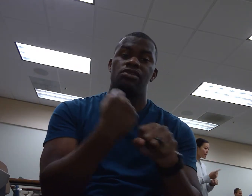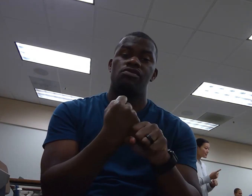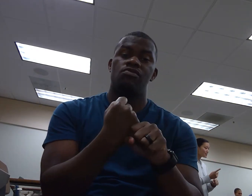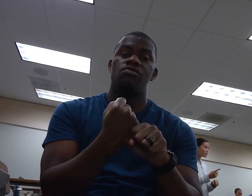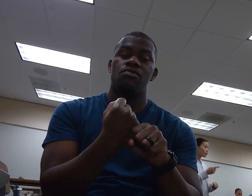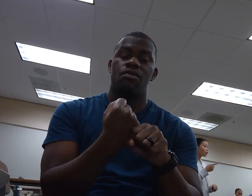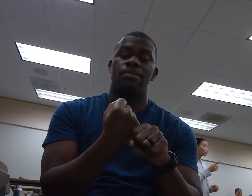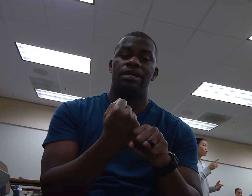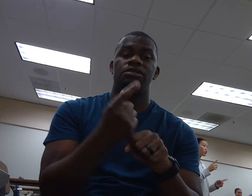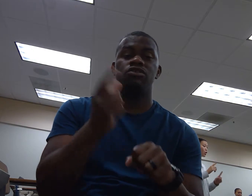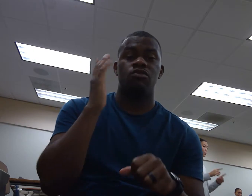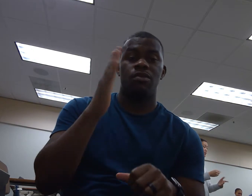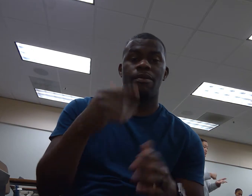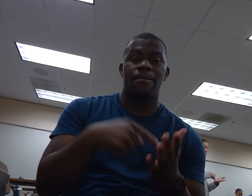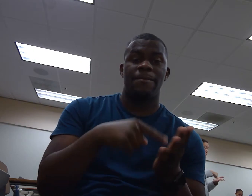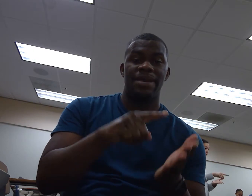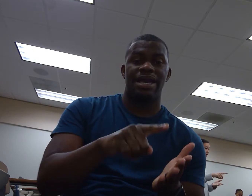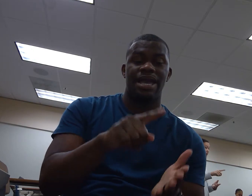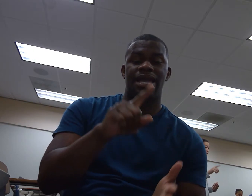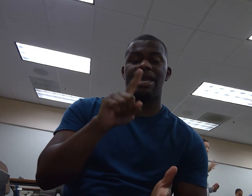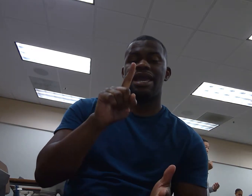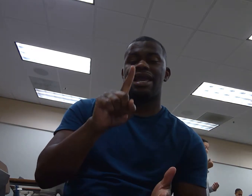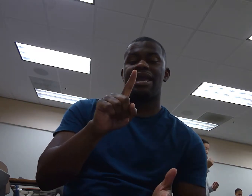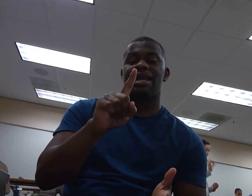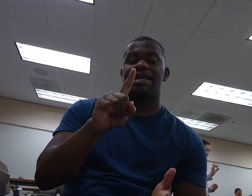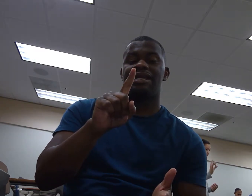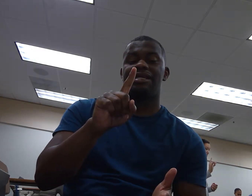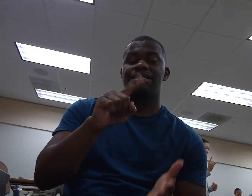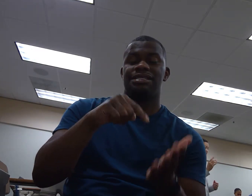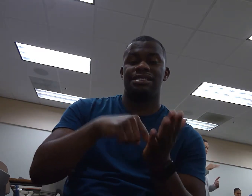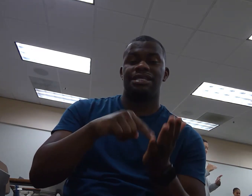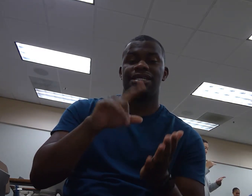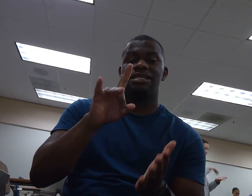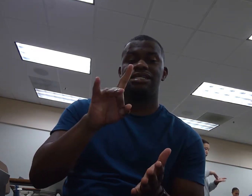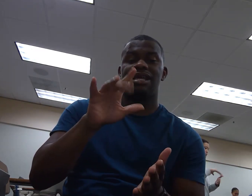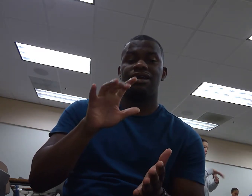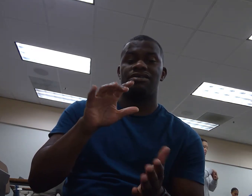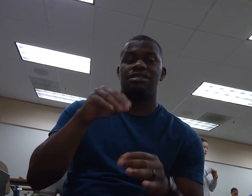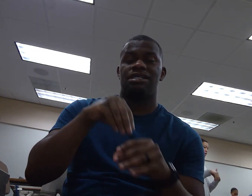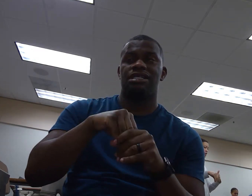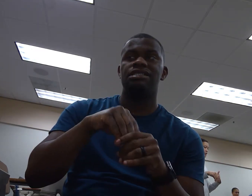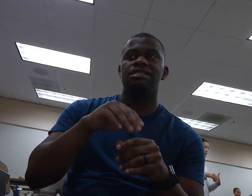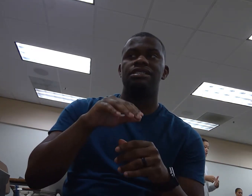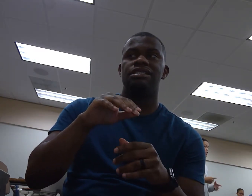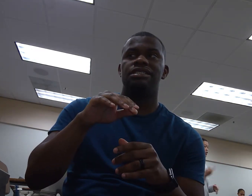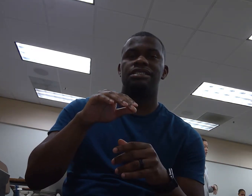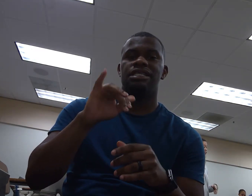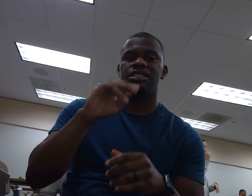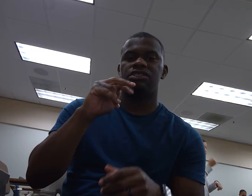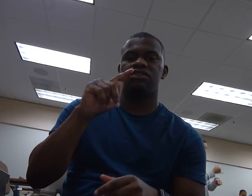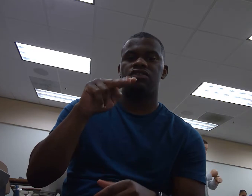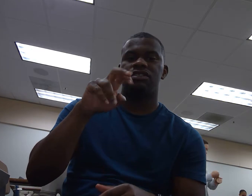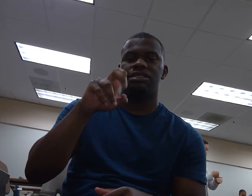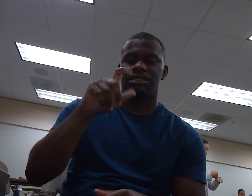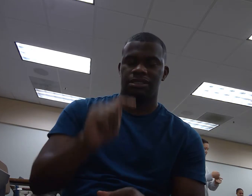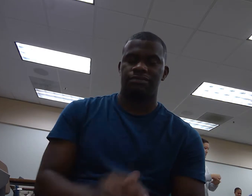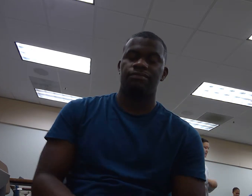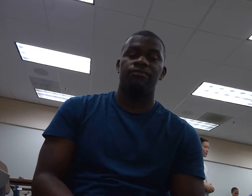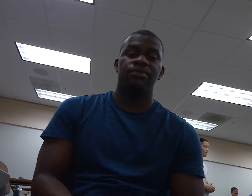interest. $18,000 in interest. 6% of $300,000. $18,000 in interest. Now, depending